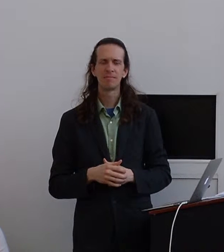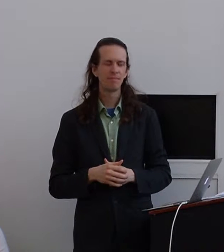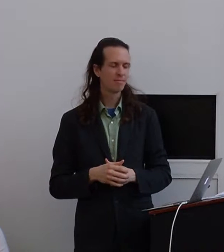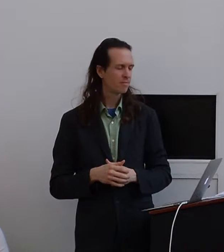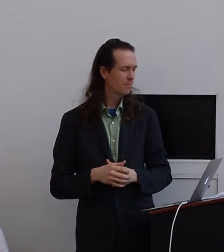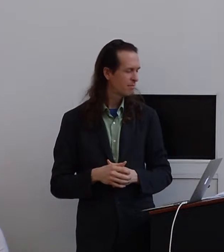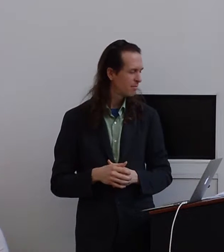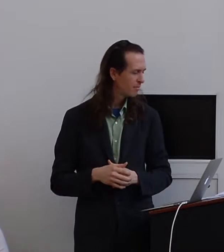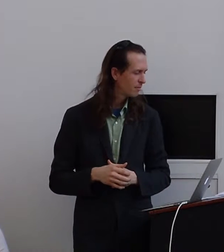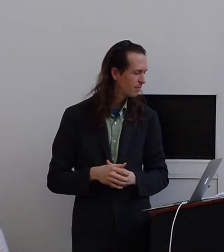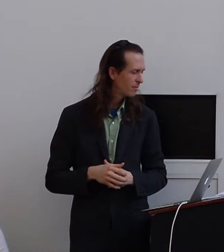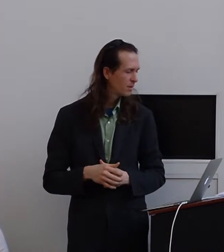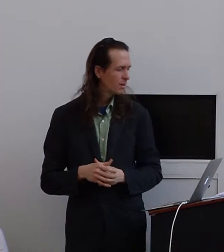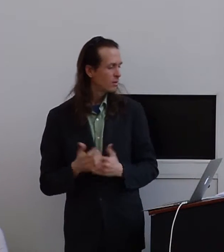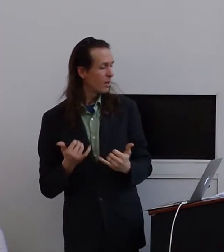language as a continuous stream.